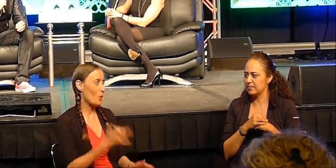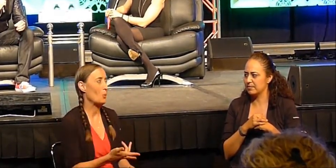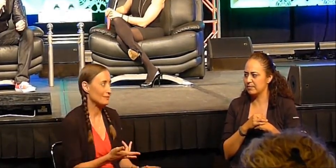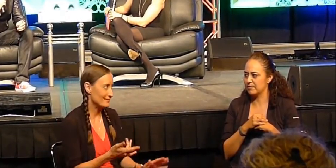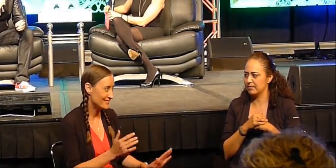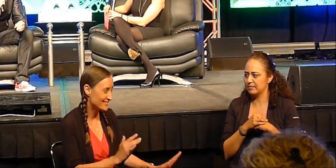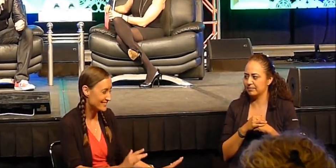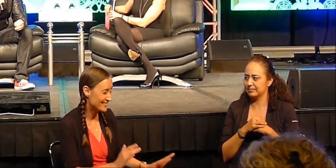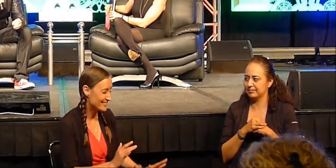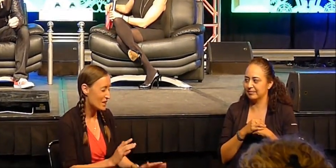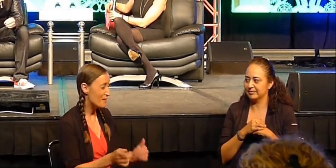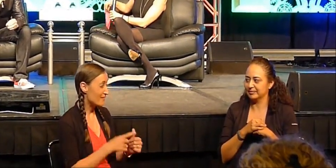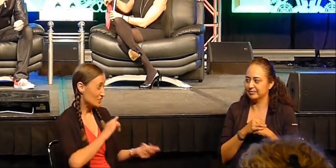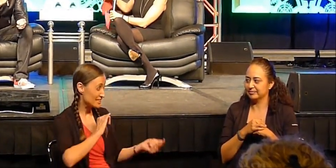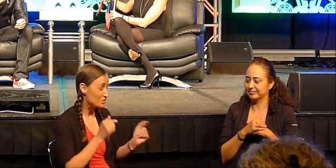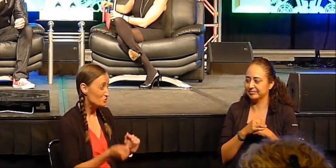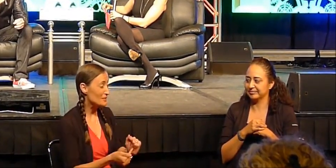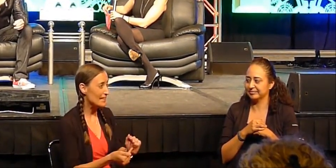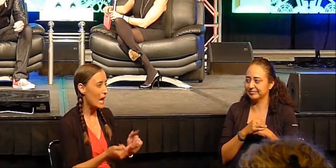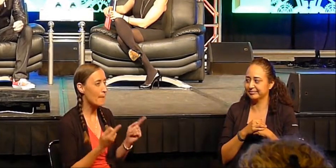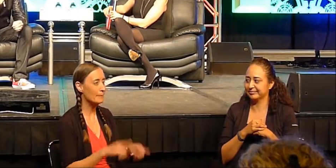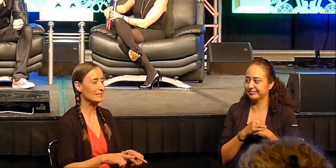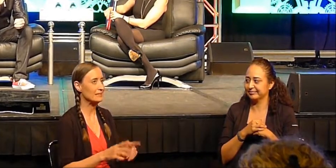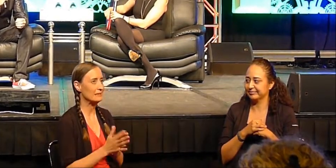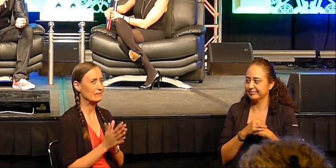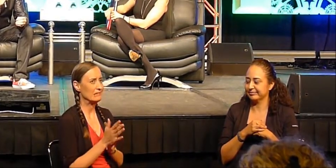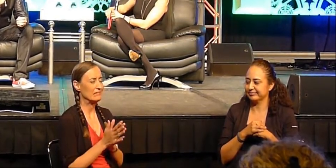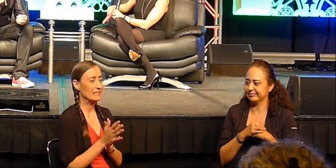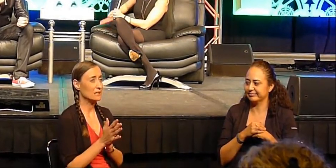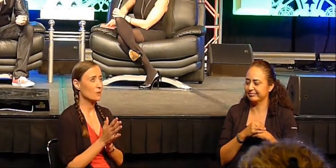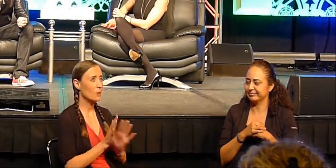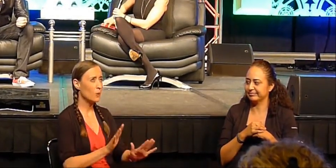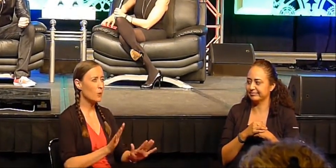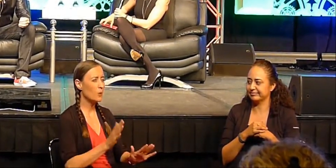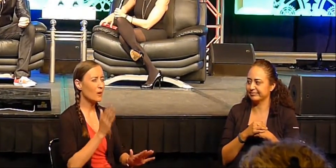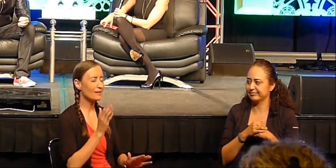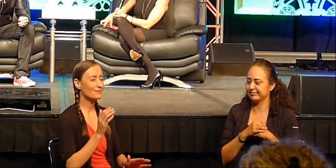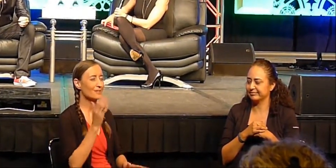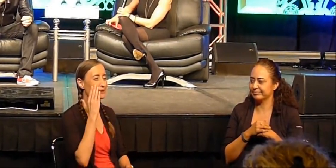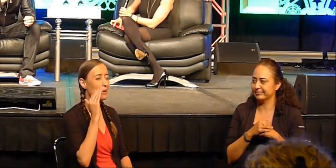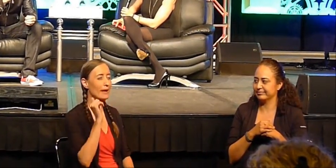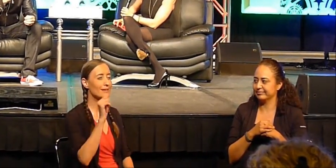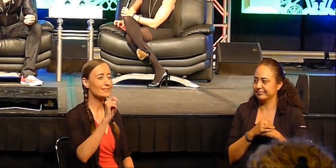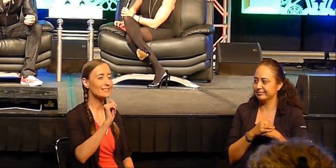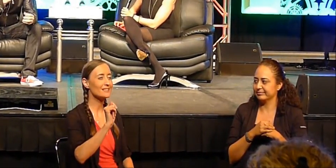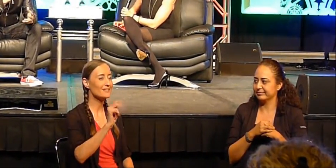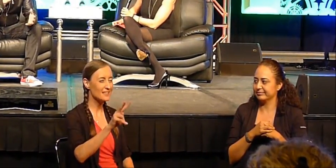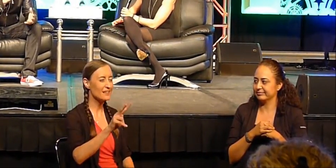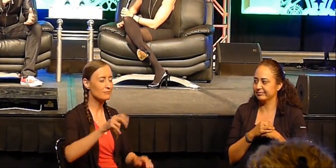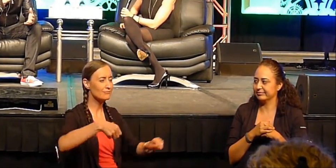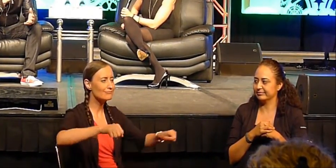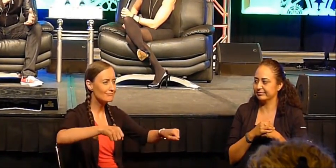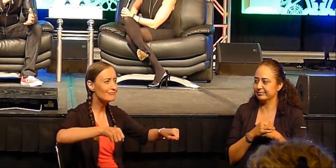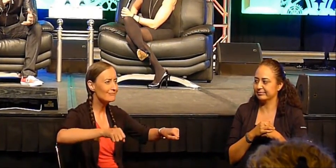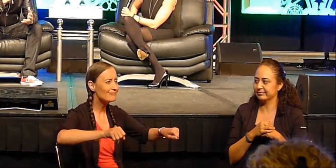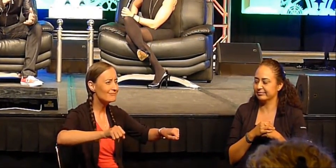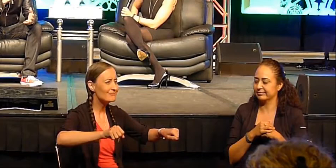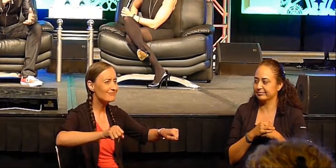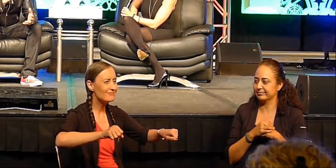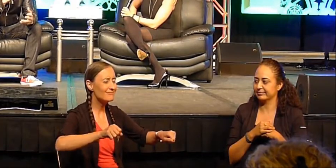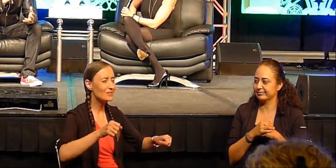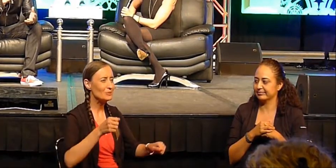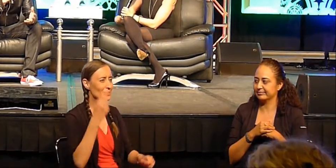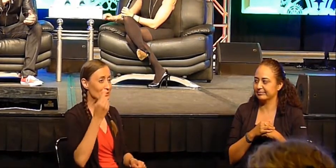My first injury happened on an all-terrain vehicle, and you're probably wondering how